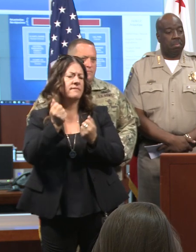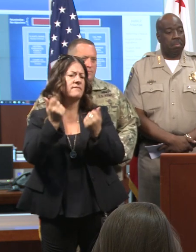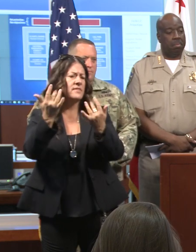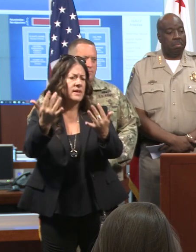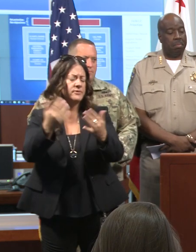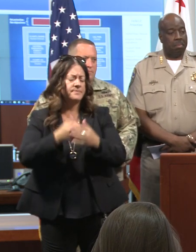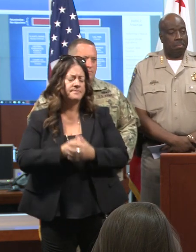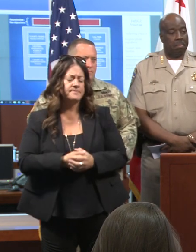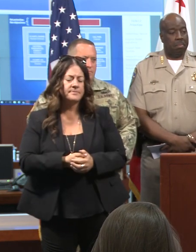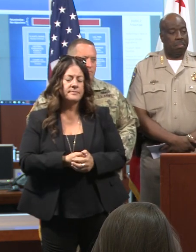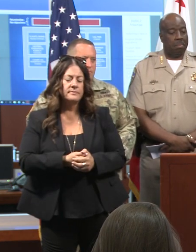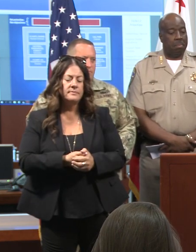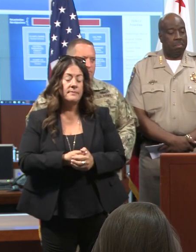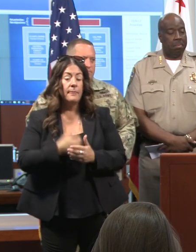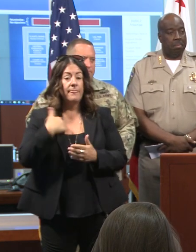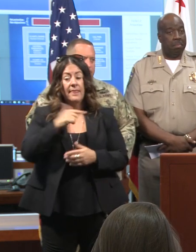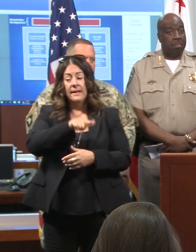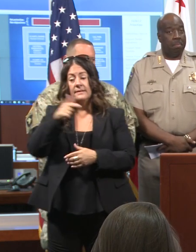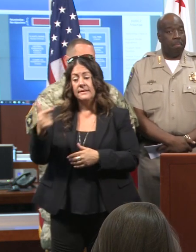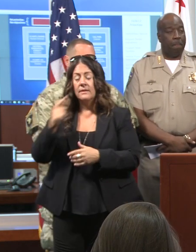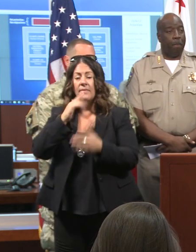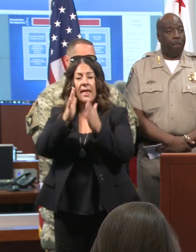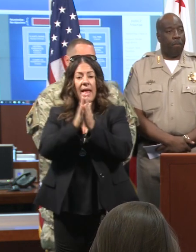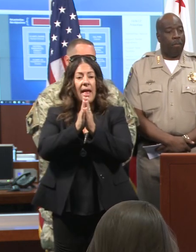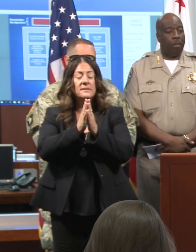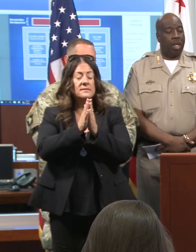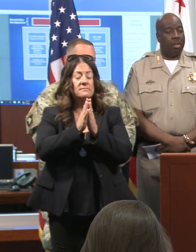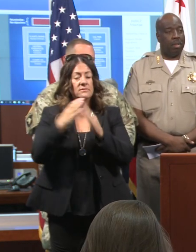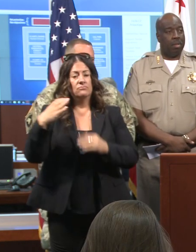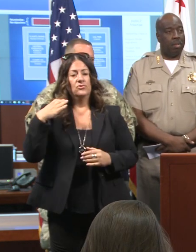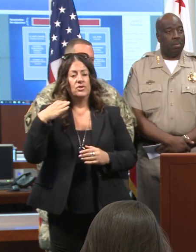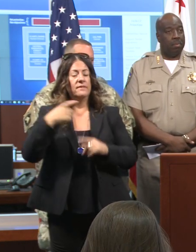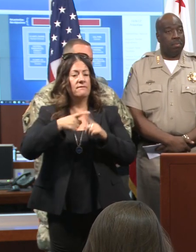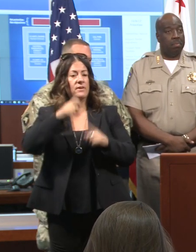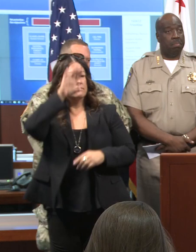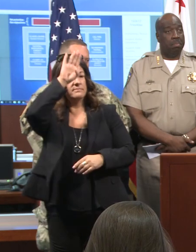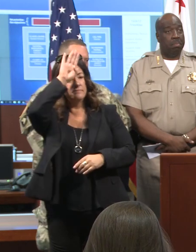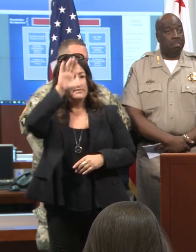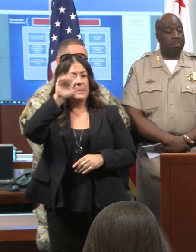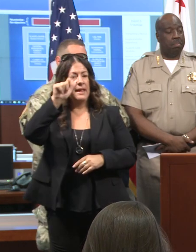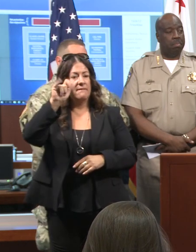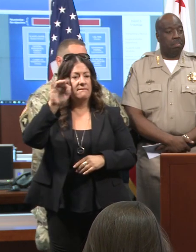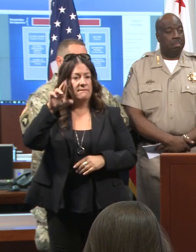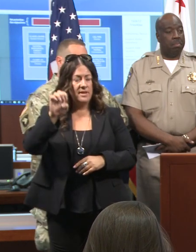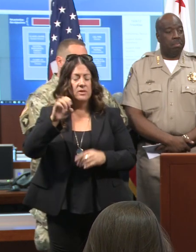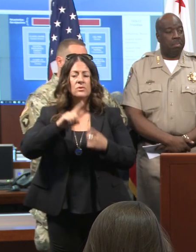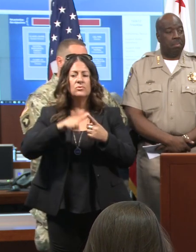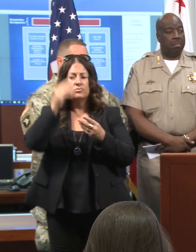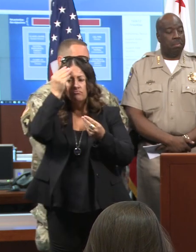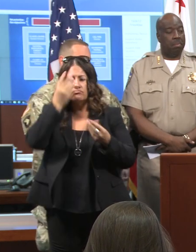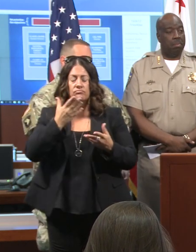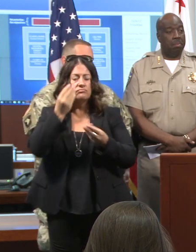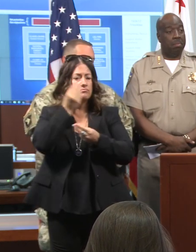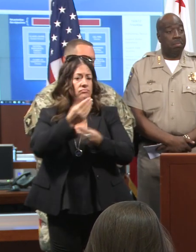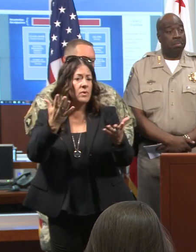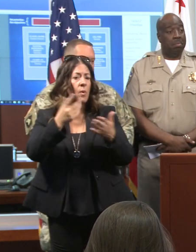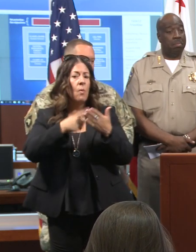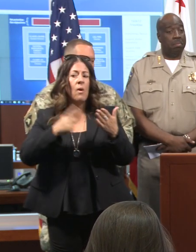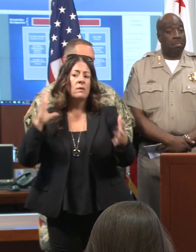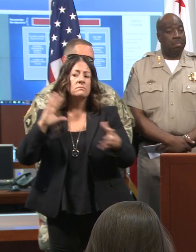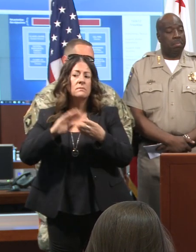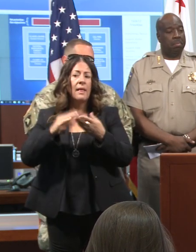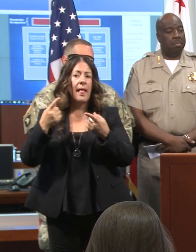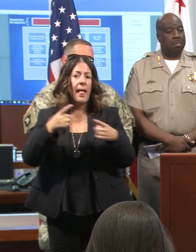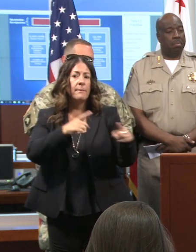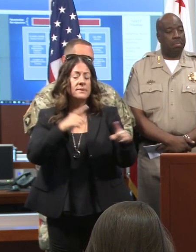by having Chief Ken Pemlot, the director of CAL FIRE, come up and give us an update on the firefighting operations over the last 24